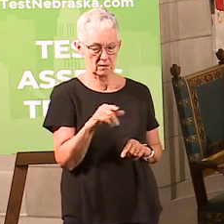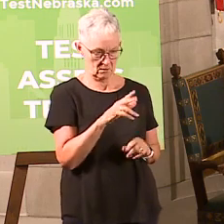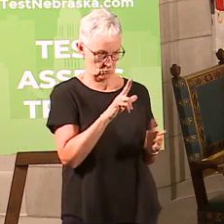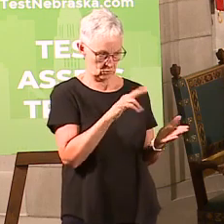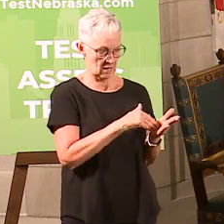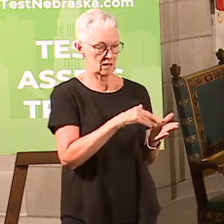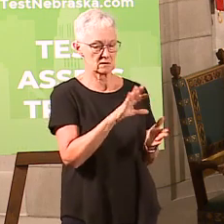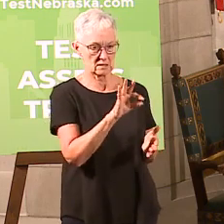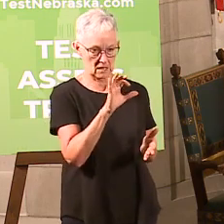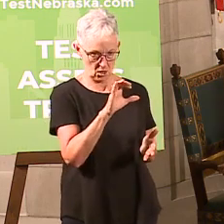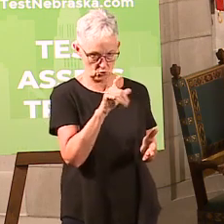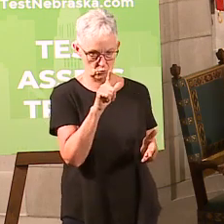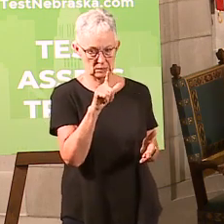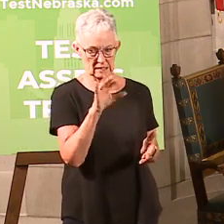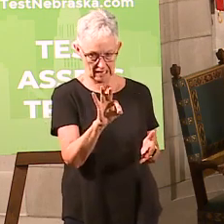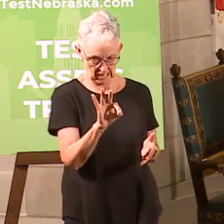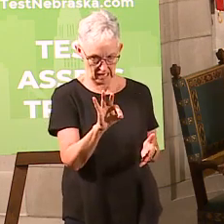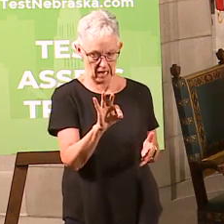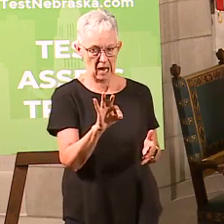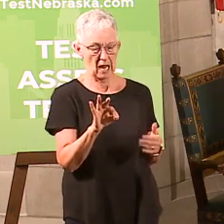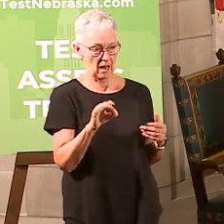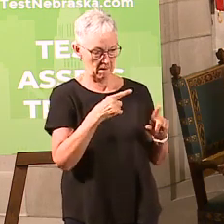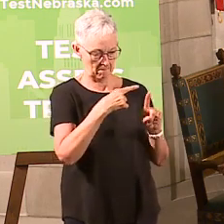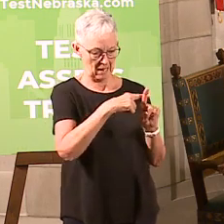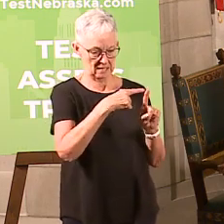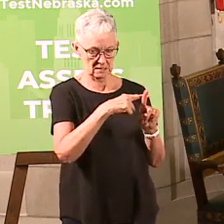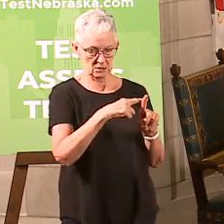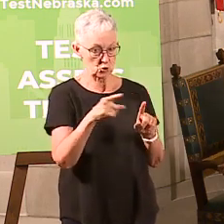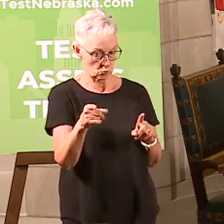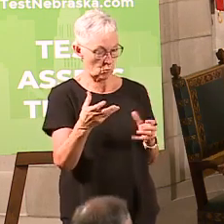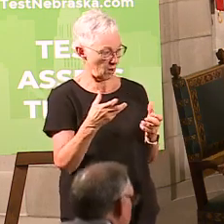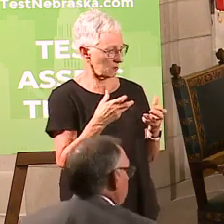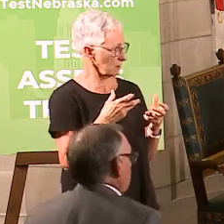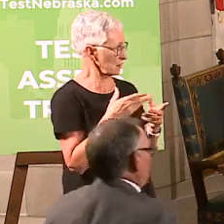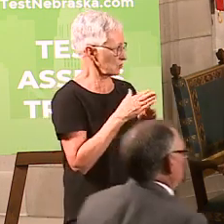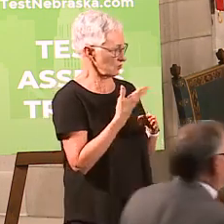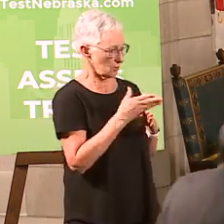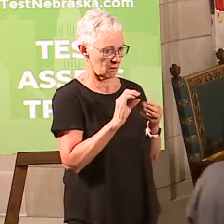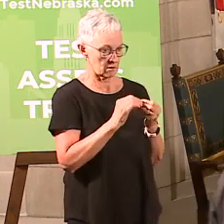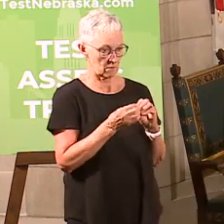3,929. Right, okay, 300, and right, do you want to just come up and give us all those? Yeah, great, thanks.